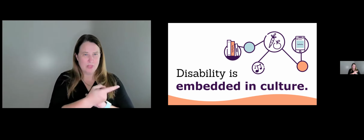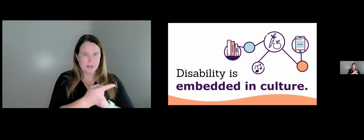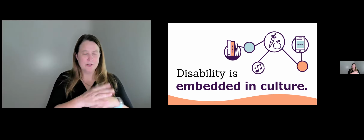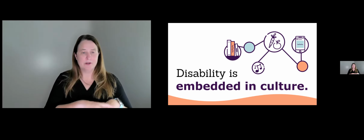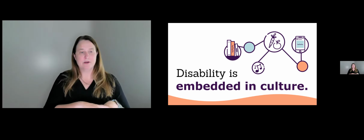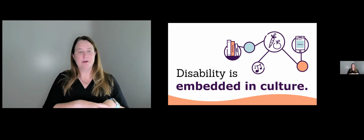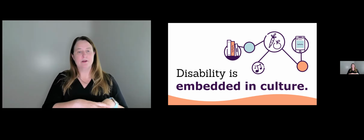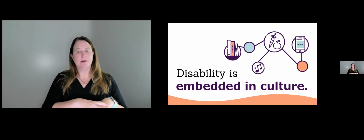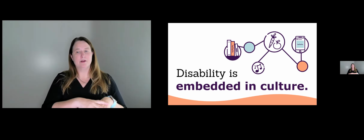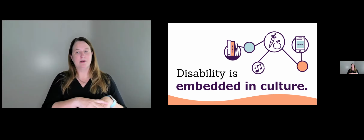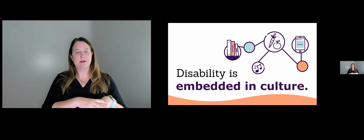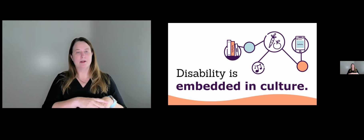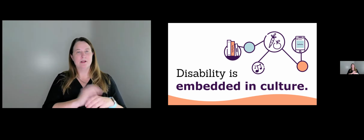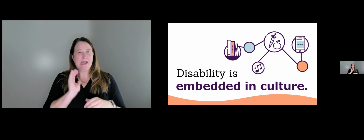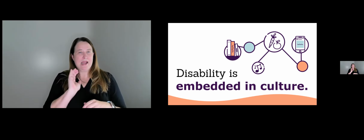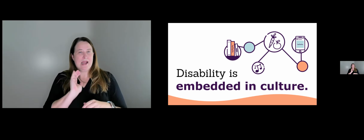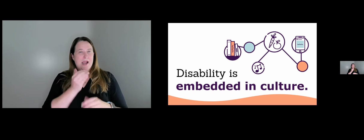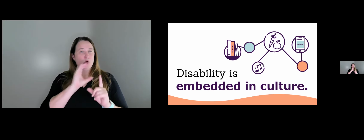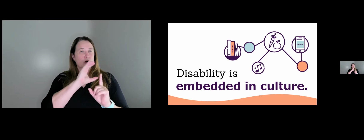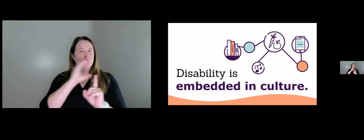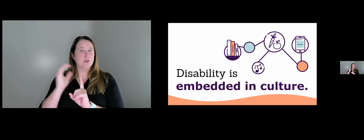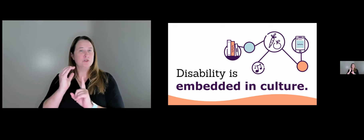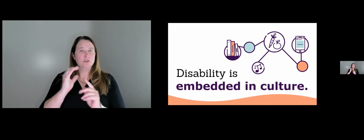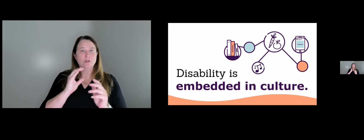emphasizing generally language, but it's still there.